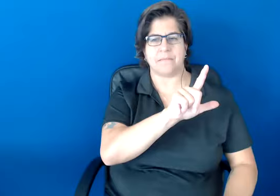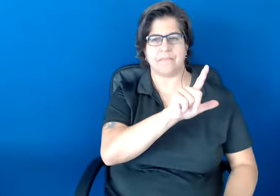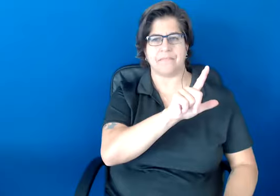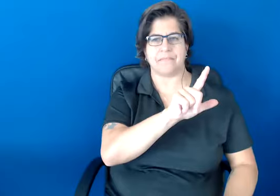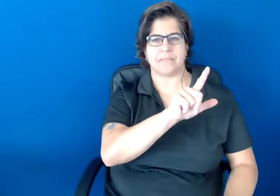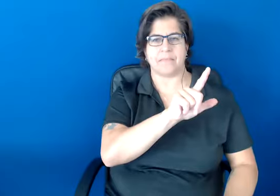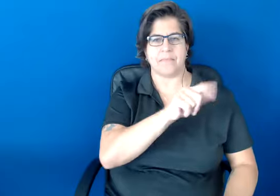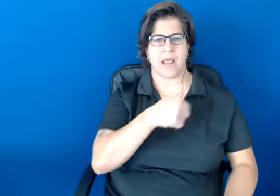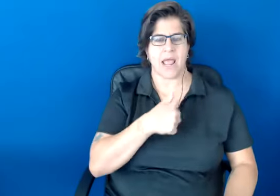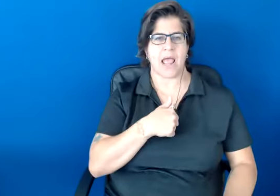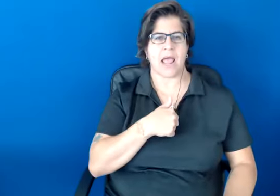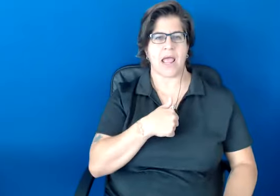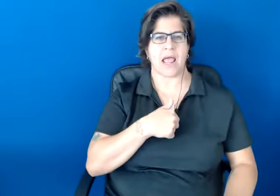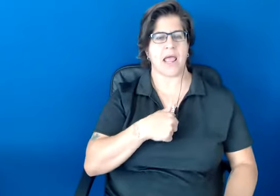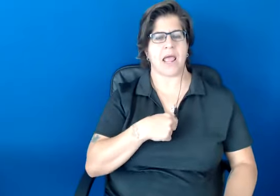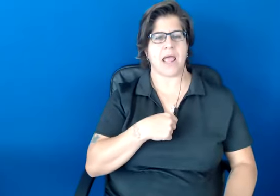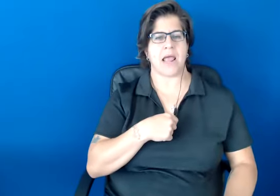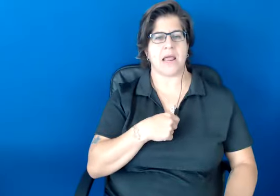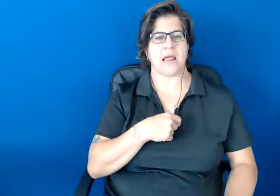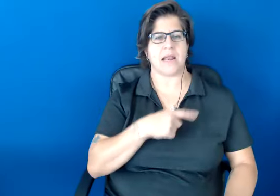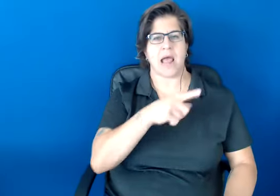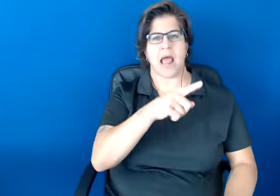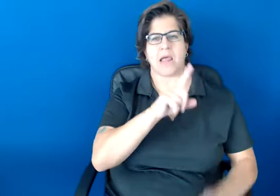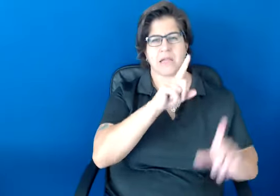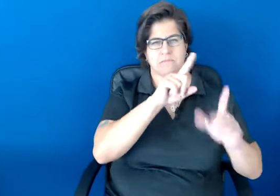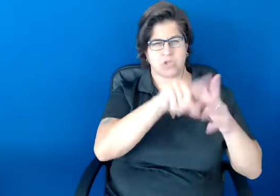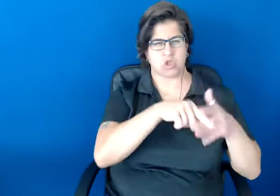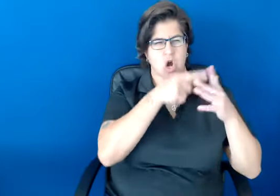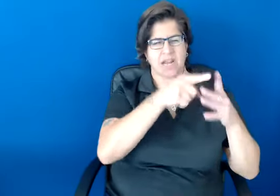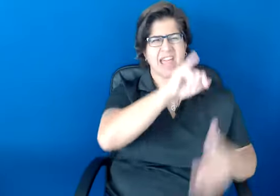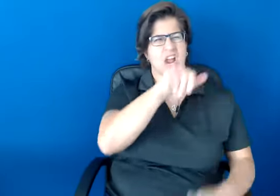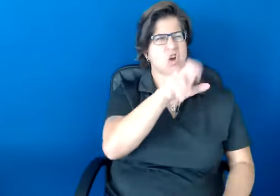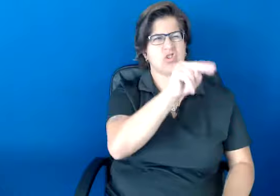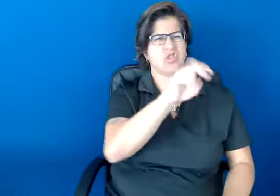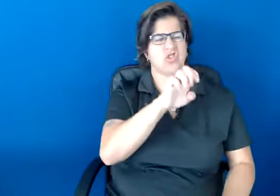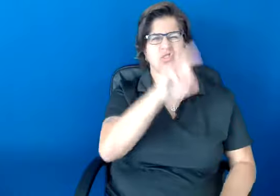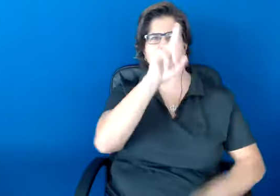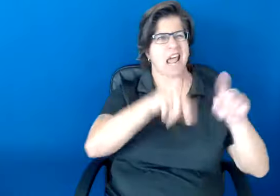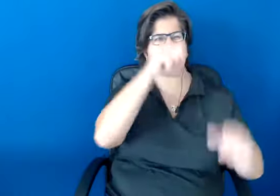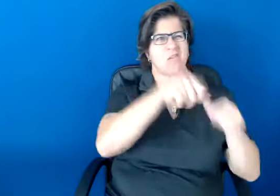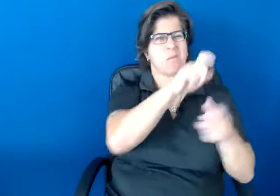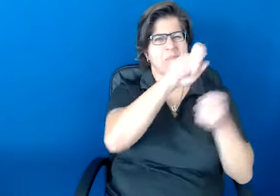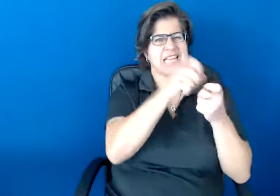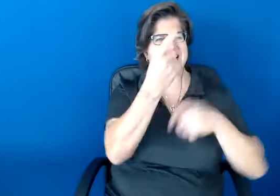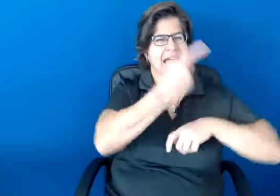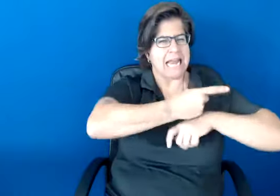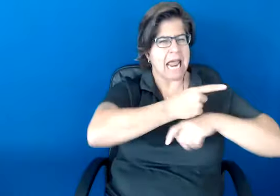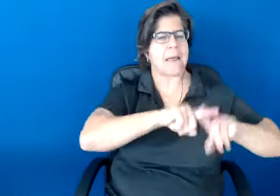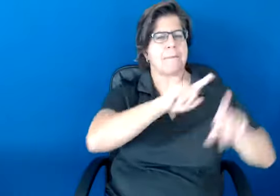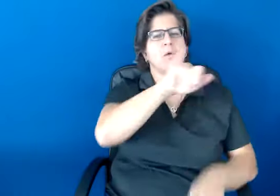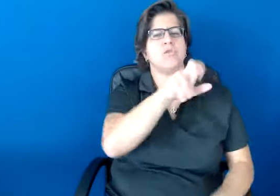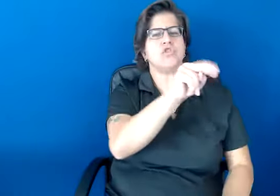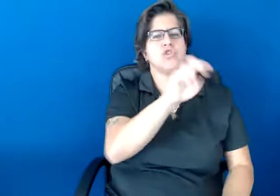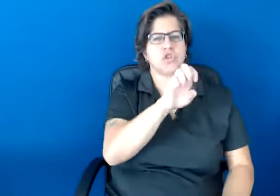I get to Al-Anon in June. I can't remember the date exactly, but it was